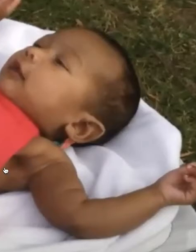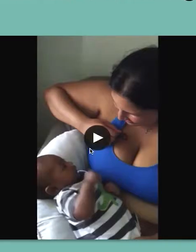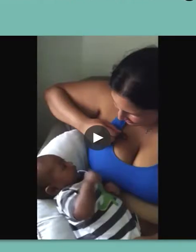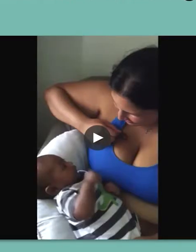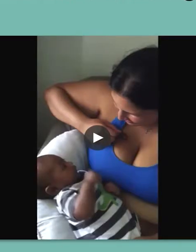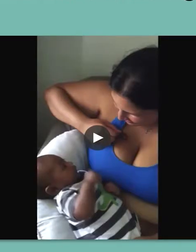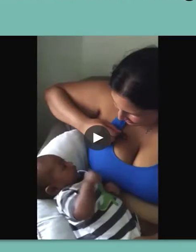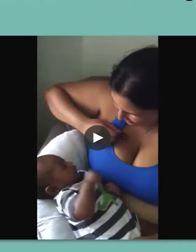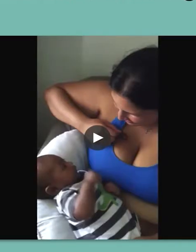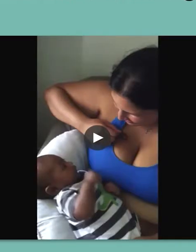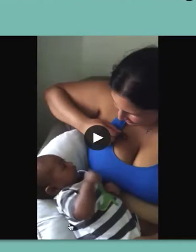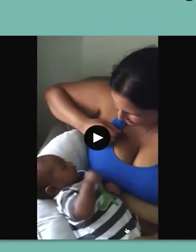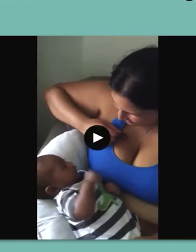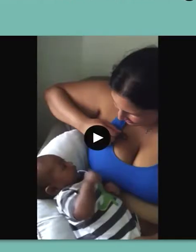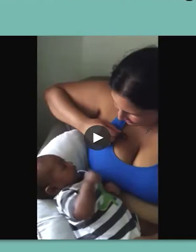All right.